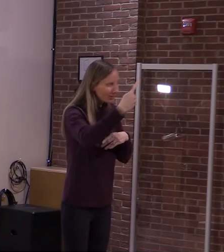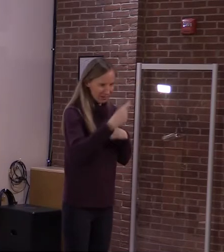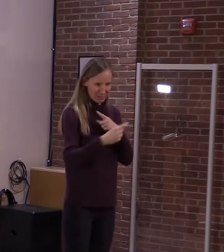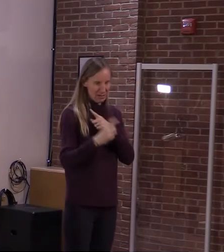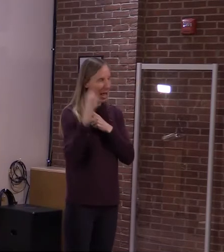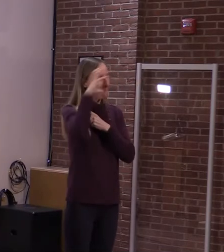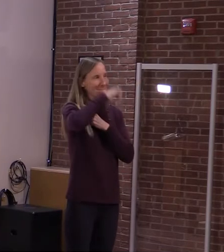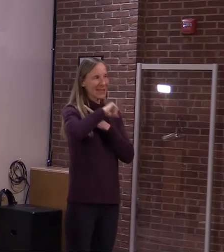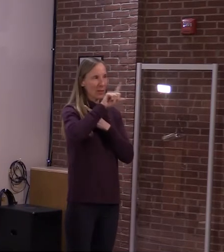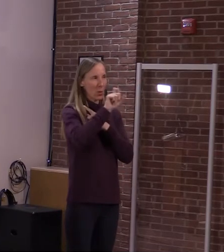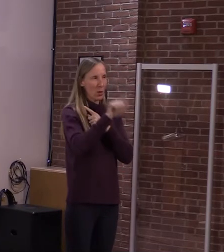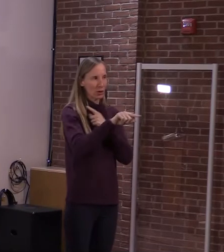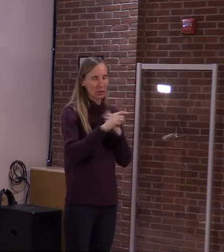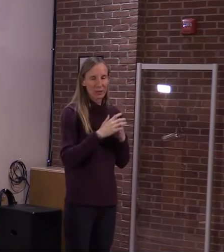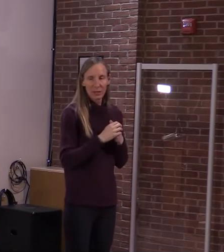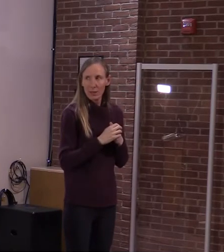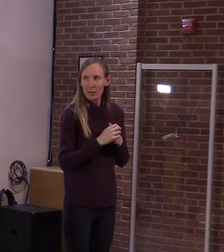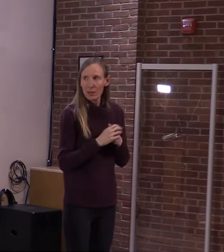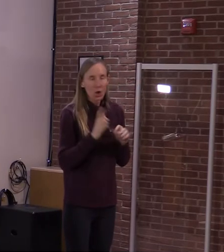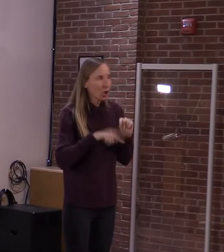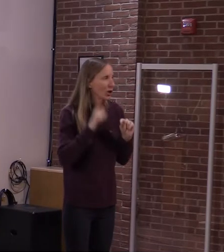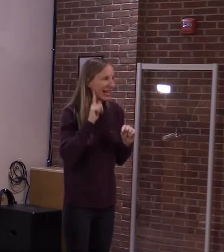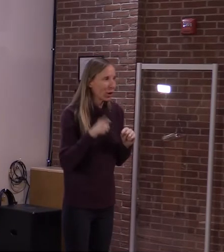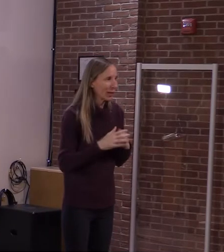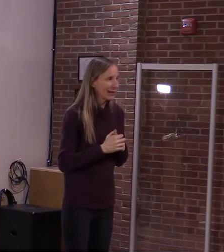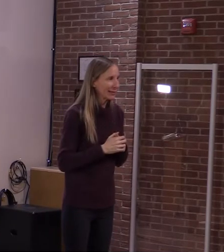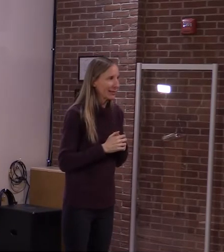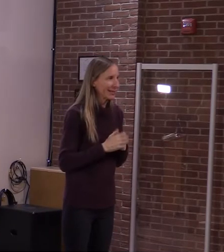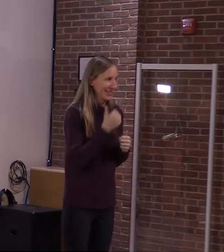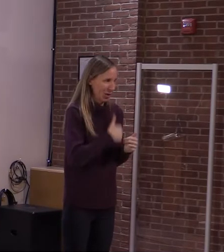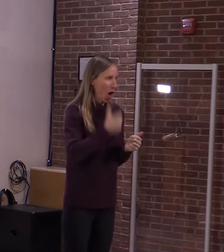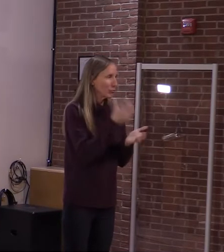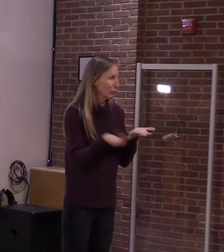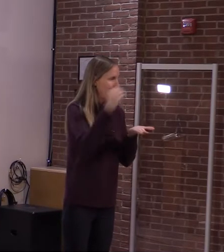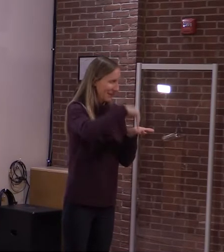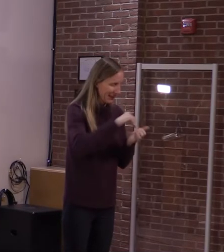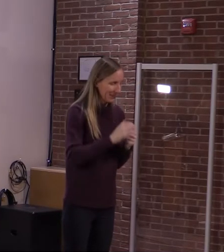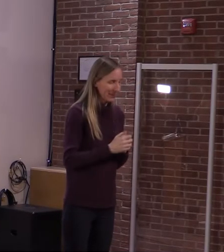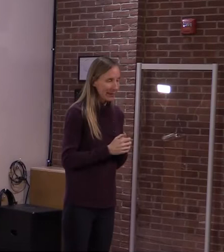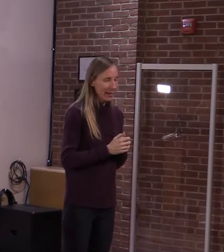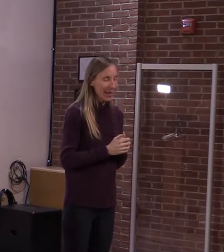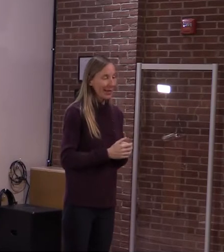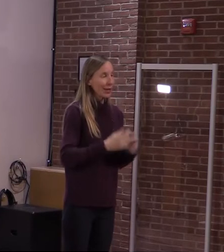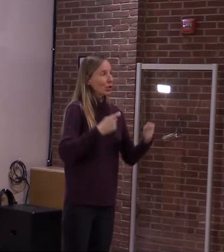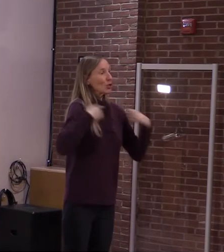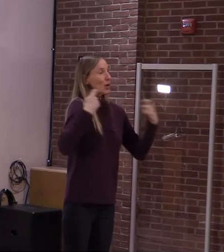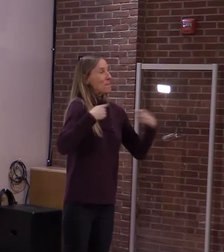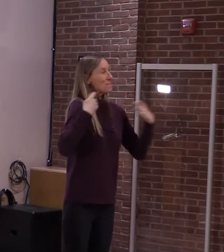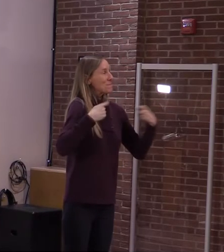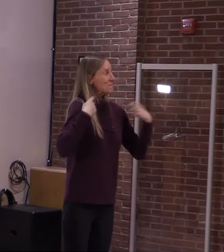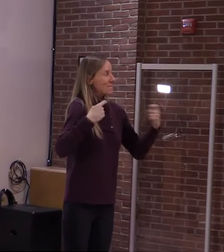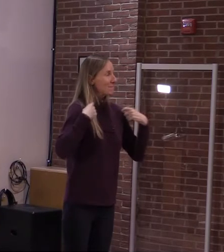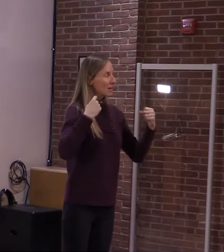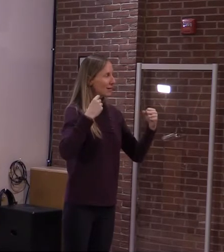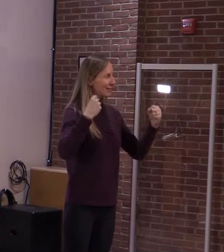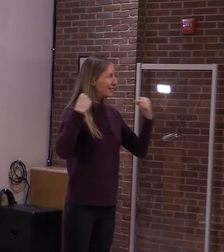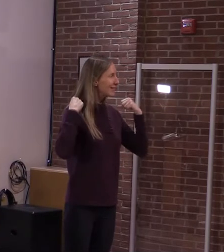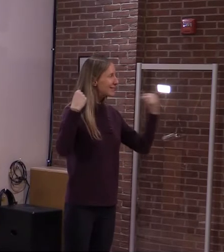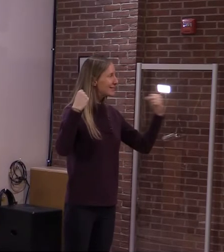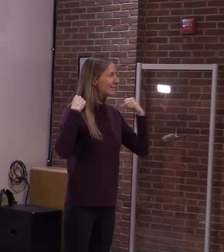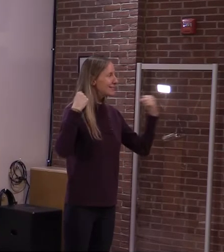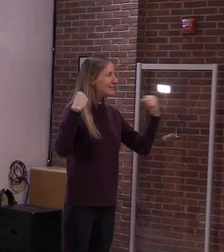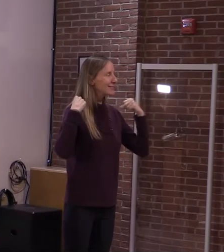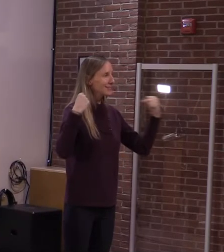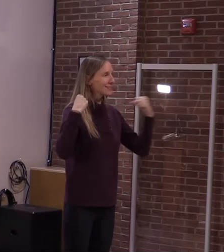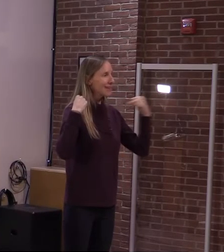What was the question again, maybe? Oh, I'm sorry. Just speaking of gyms, when